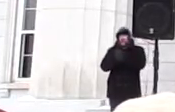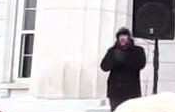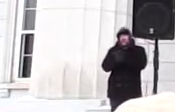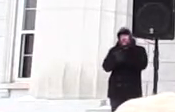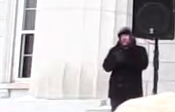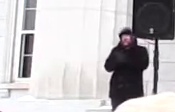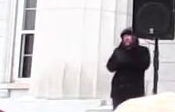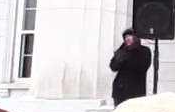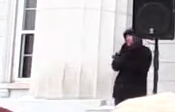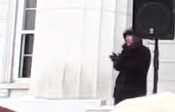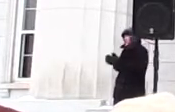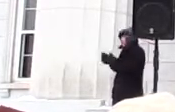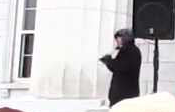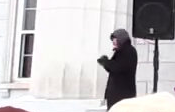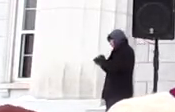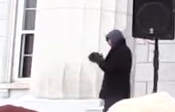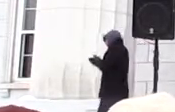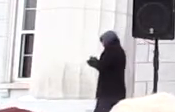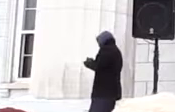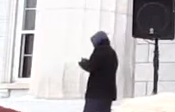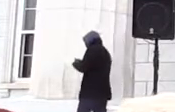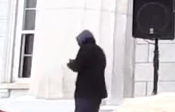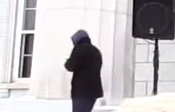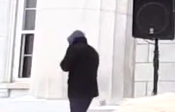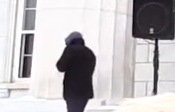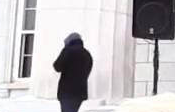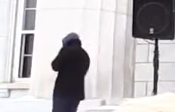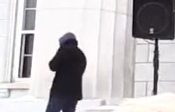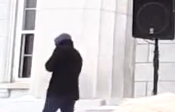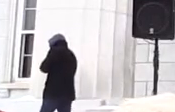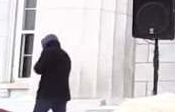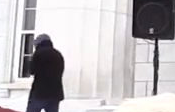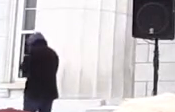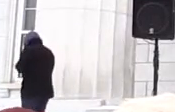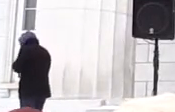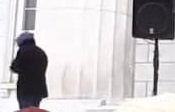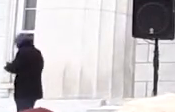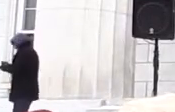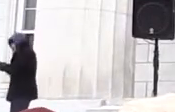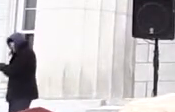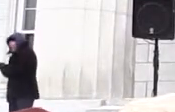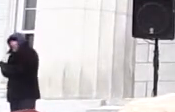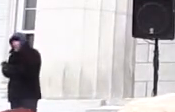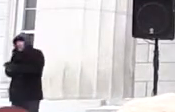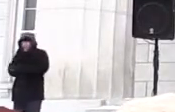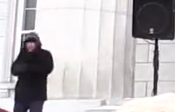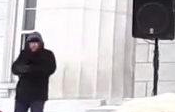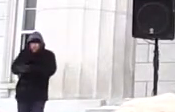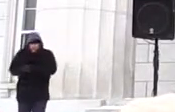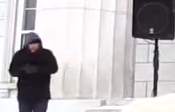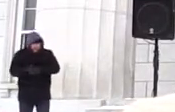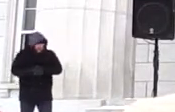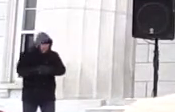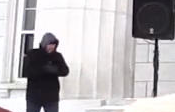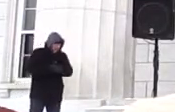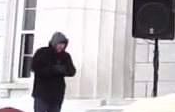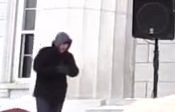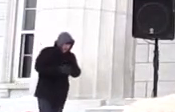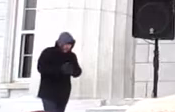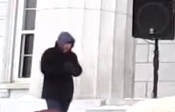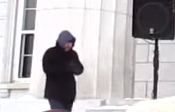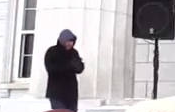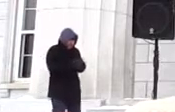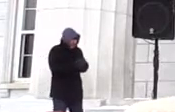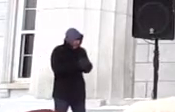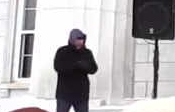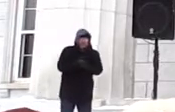in the building behind me here, and I wasn't elected, I'm not paid, and you know, what I do say